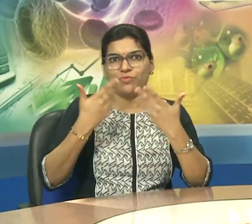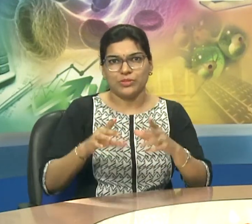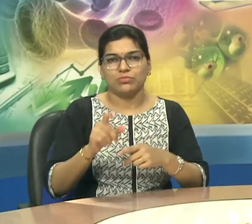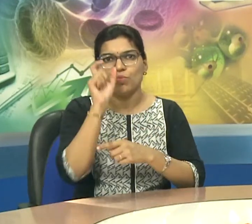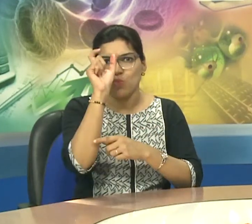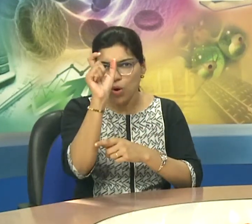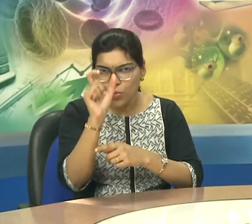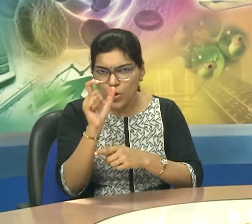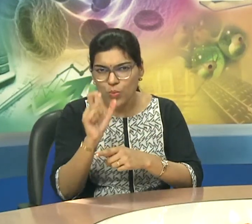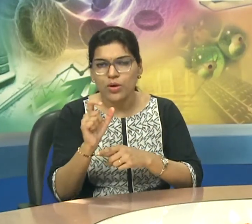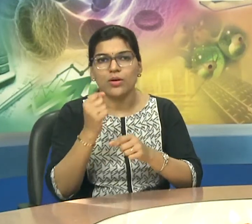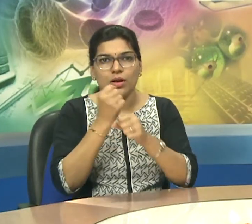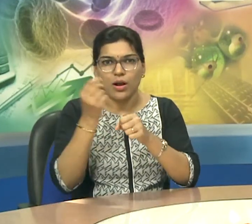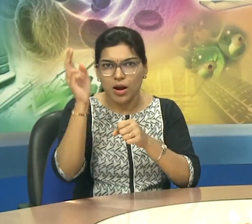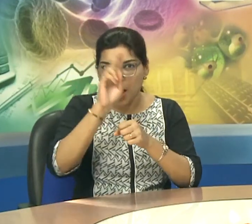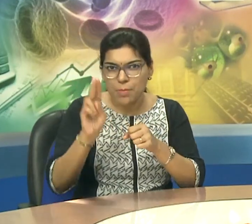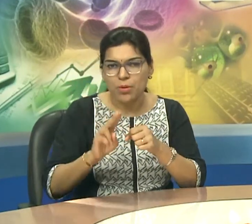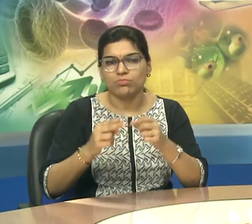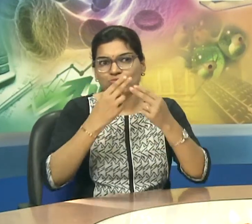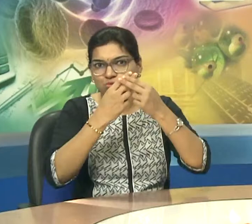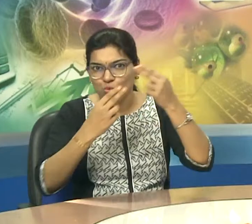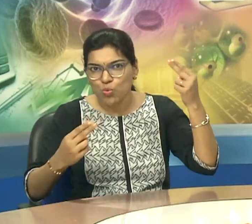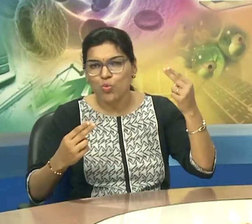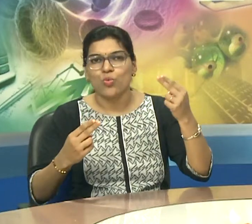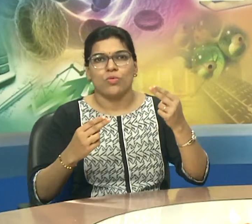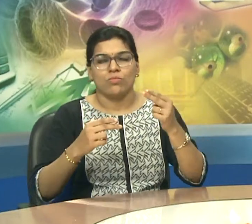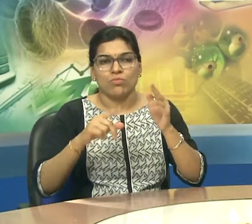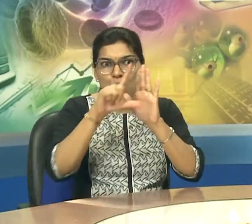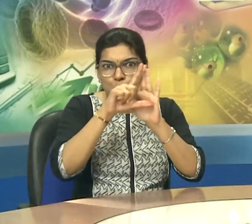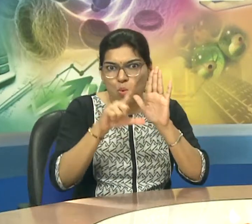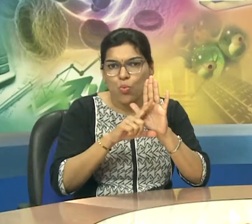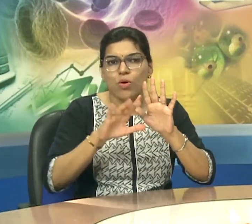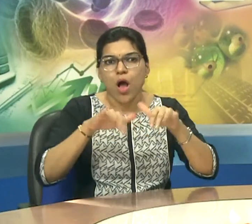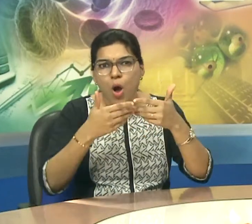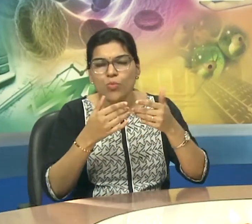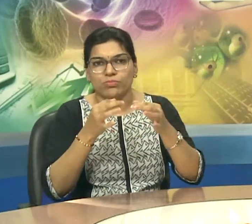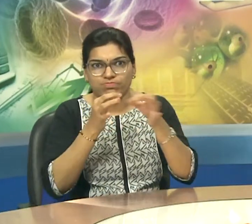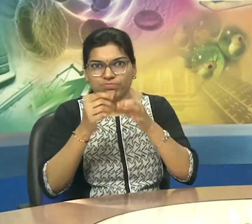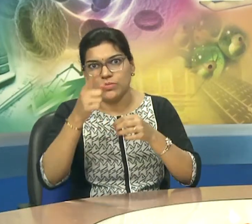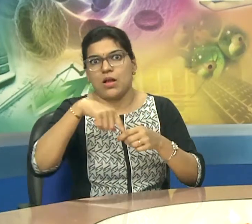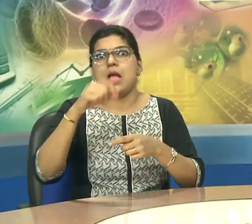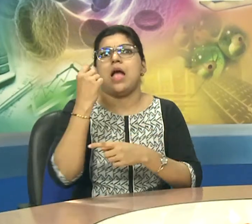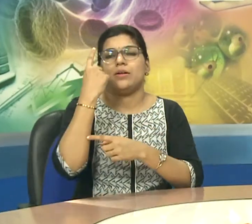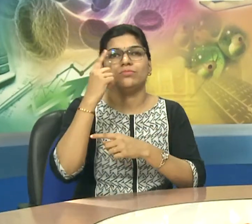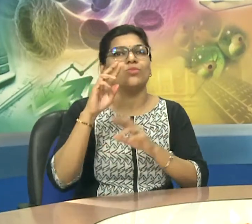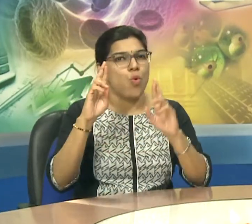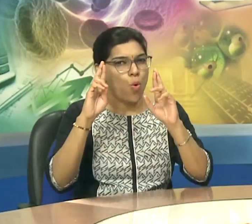Till now we have covered the difficult words, the grammar part, we also understood the story and also something